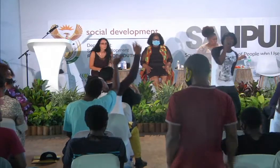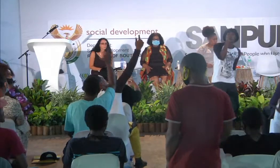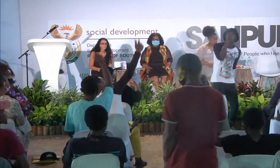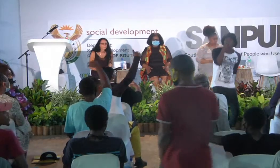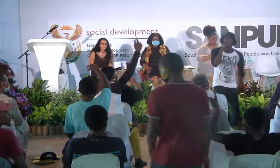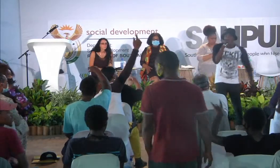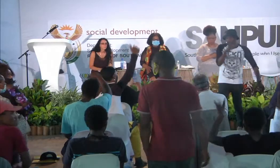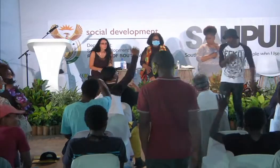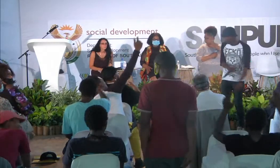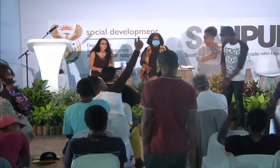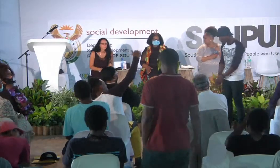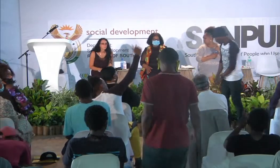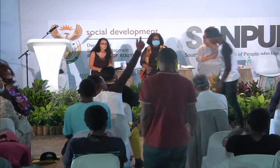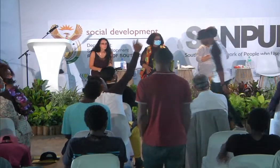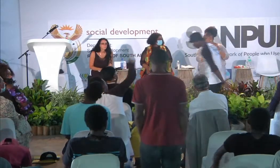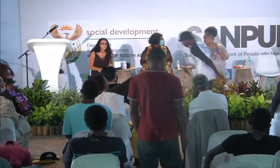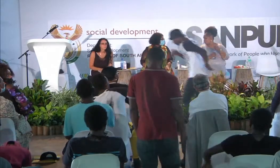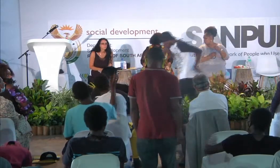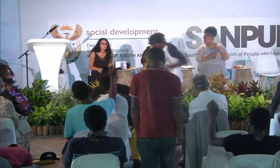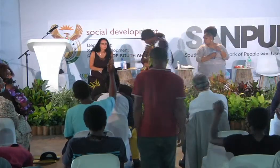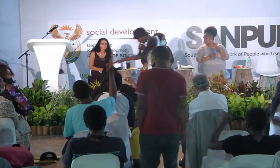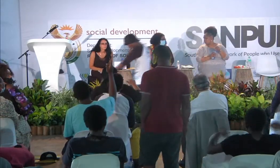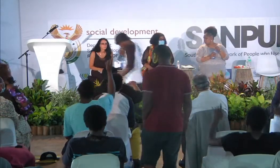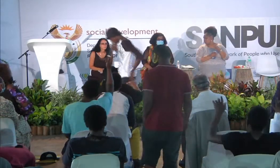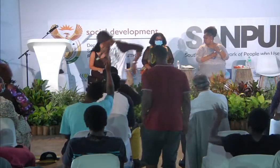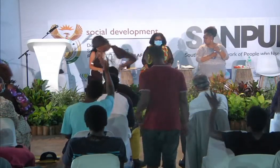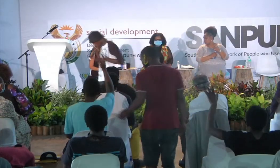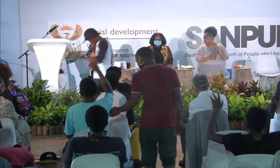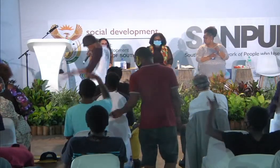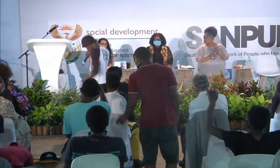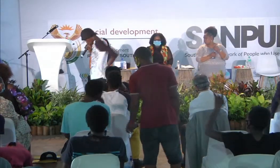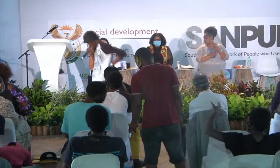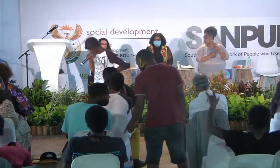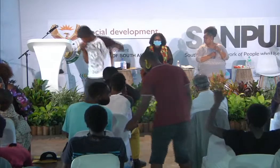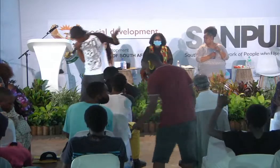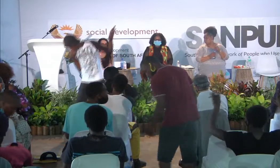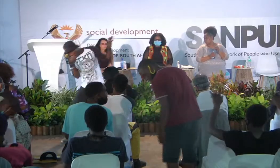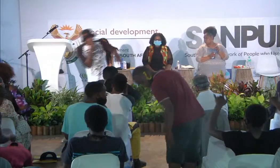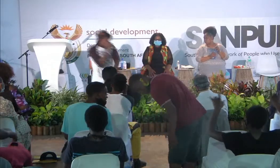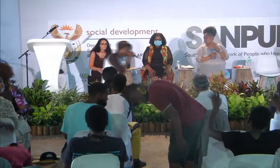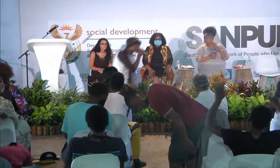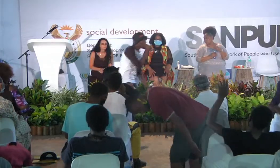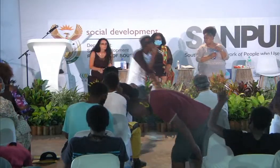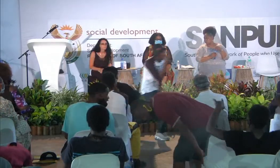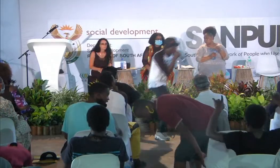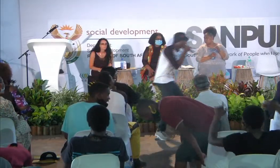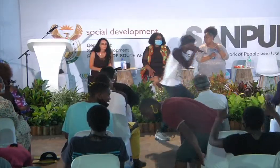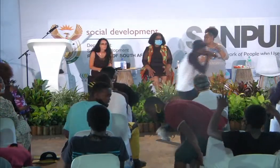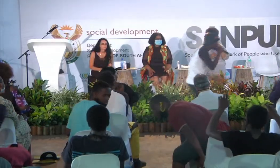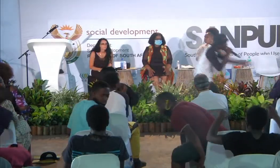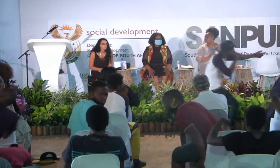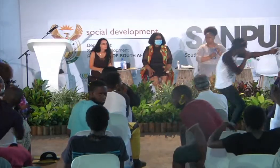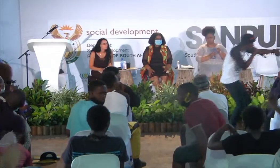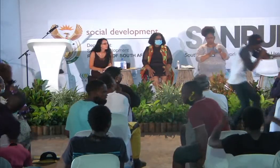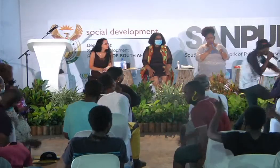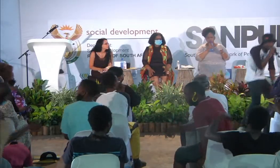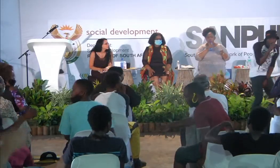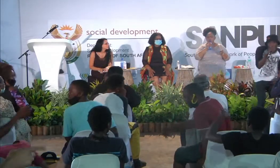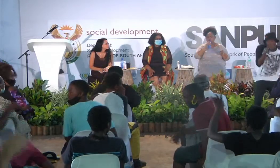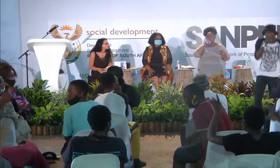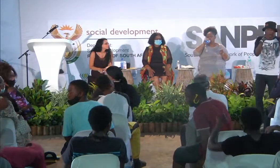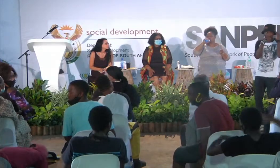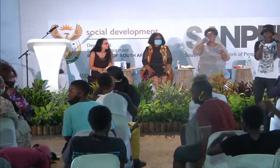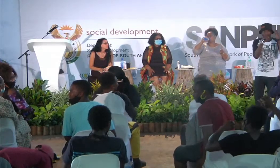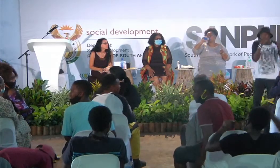Amazing grace. Check it. Holy so proud of the skin, but I'm letting your nights I survive